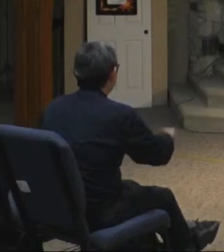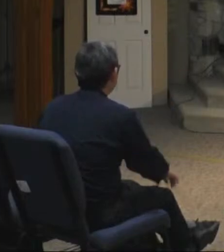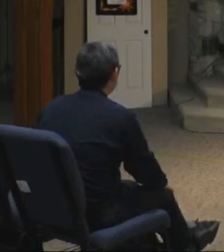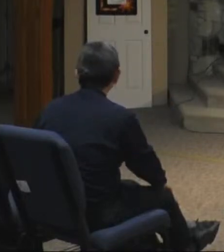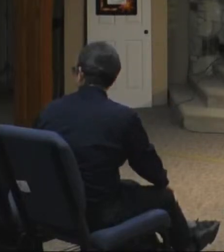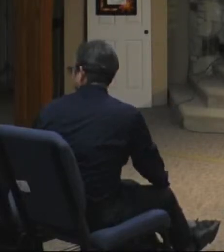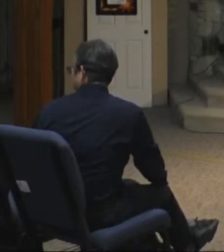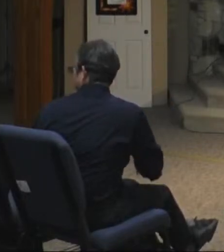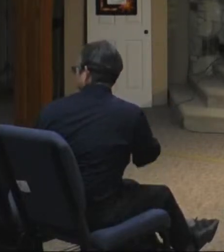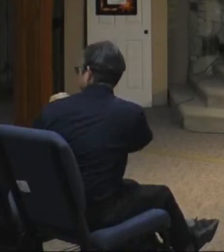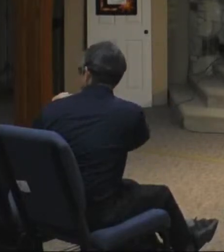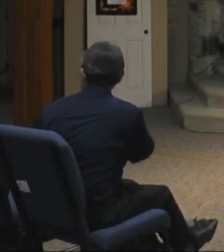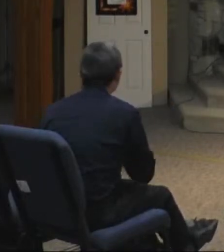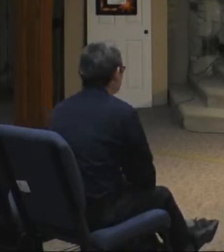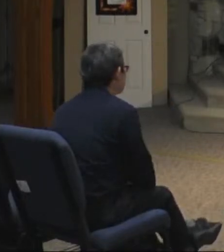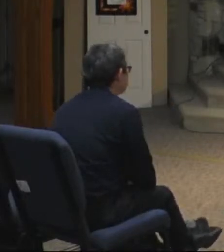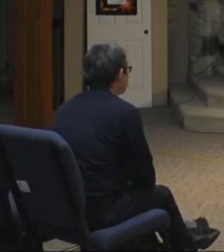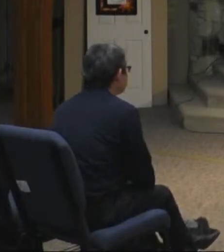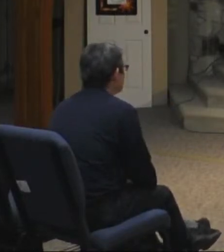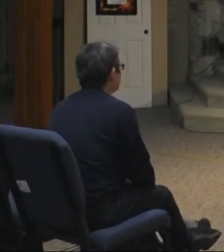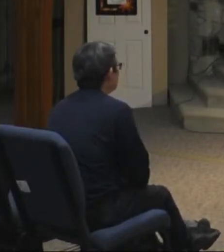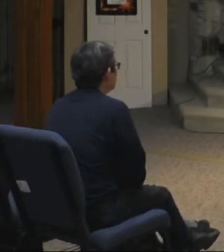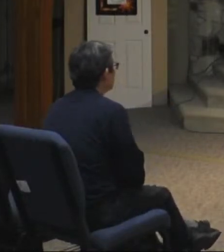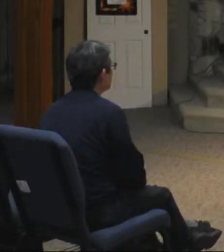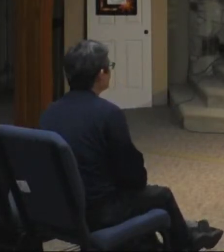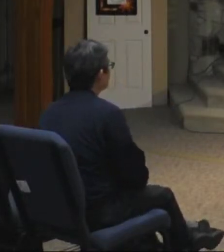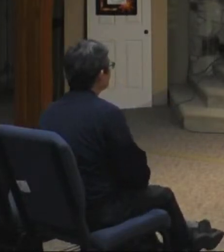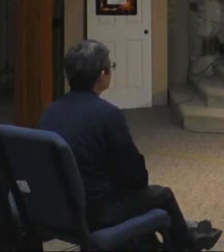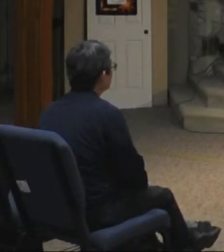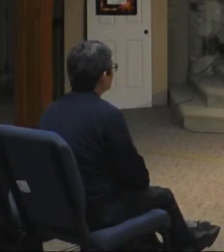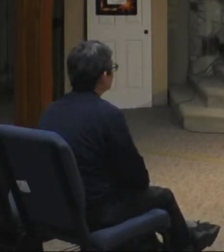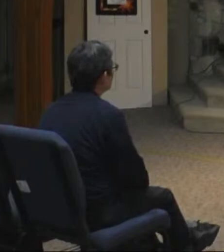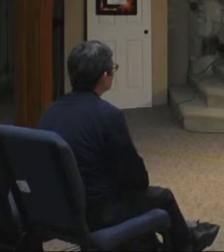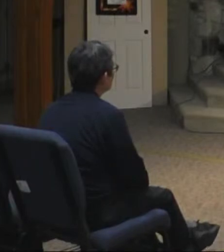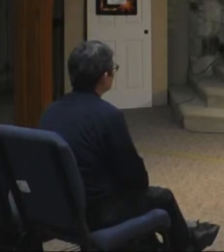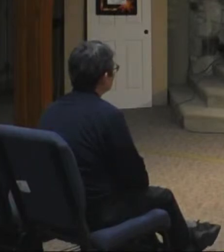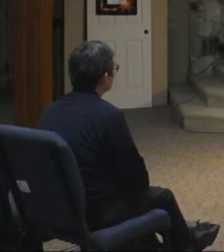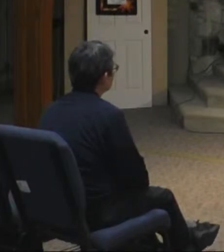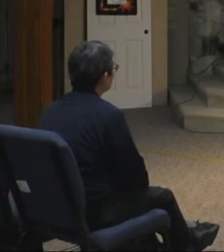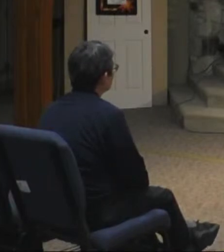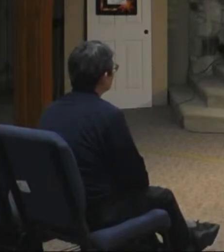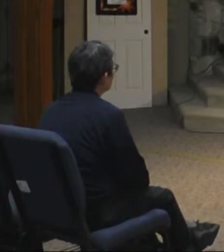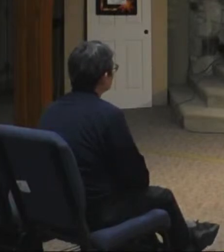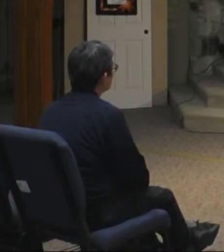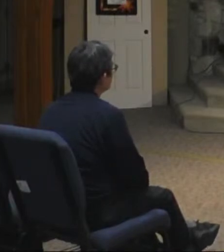understand Japanese well are pretty. They're not that common. Yeah.